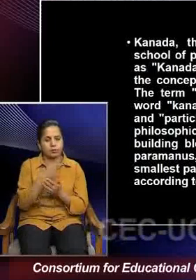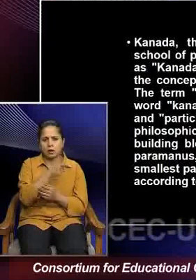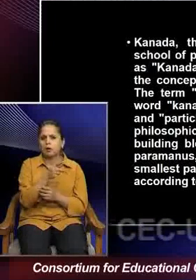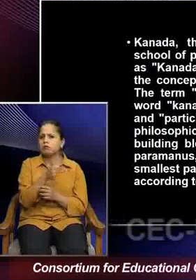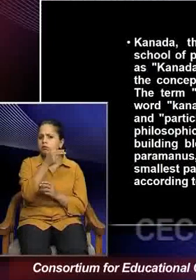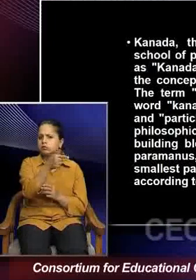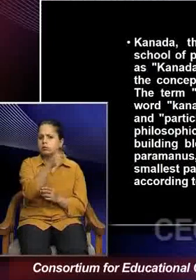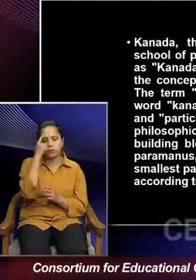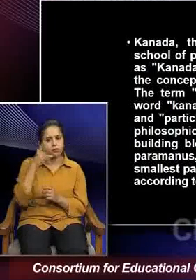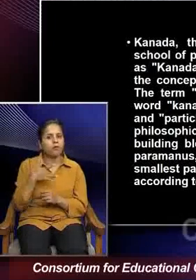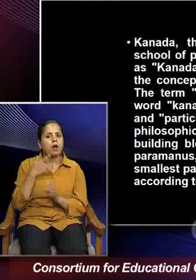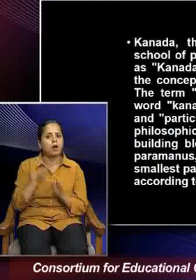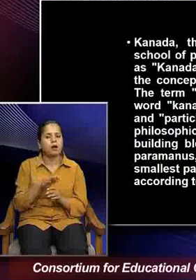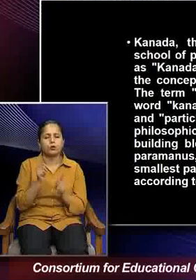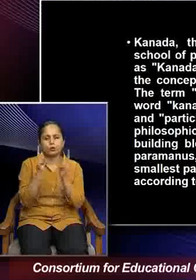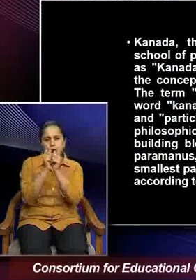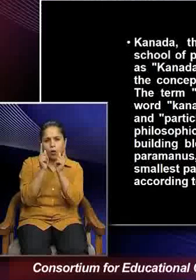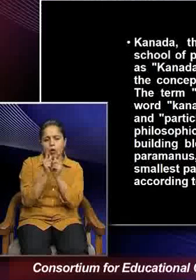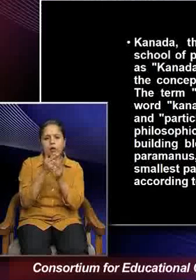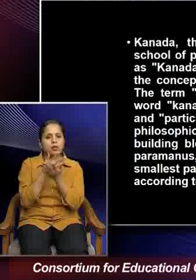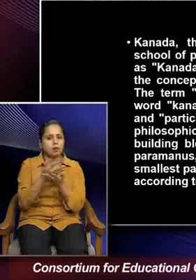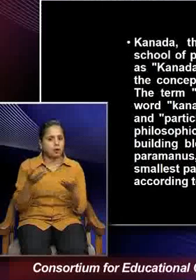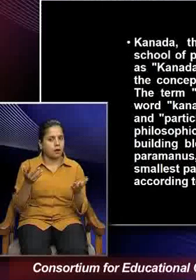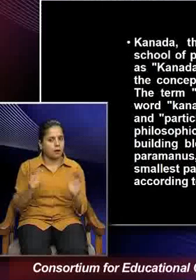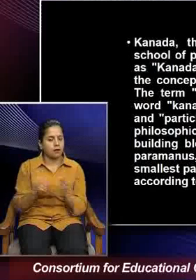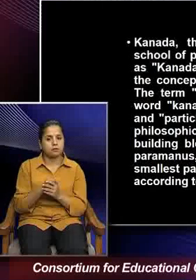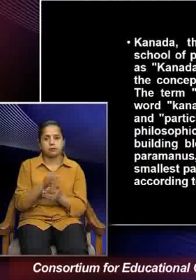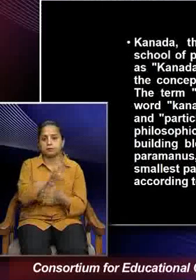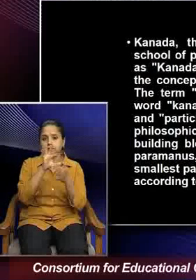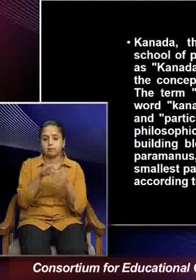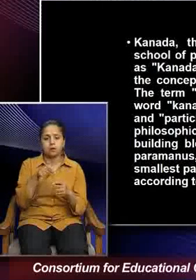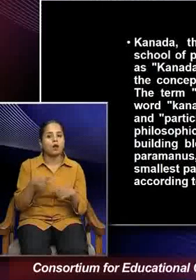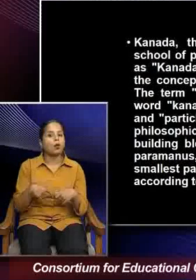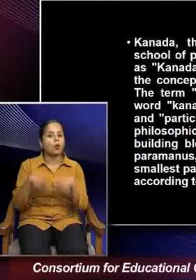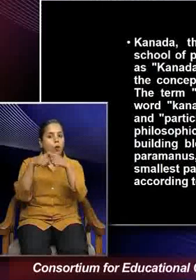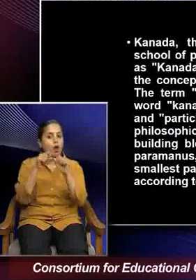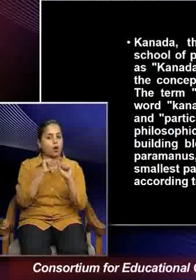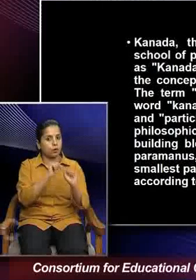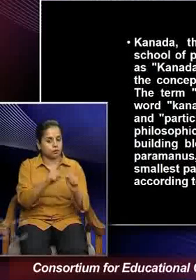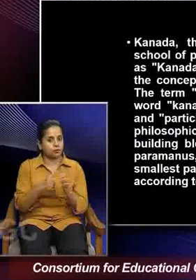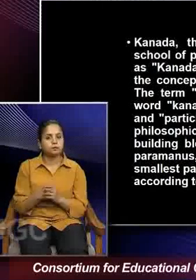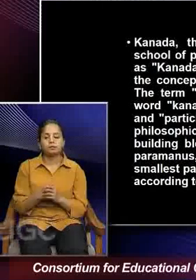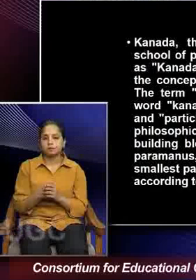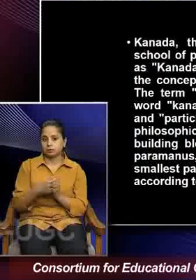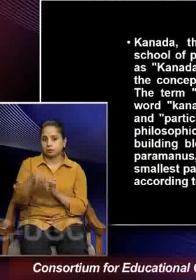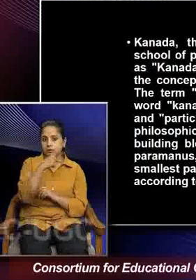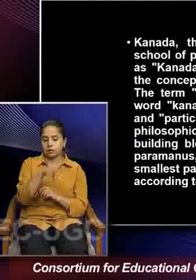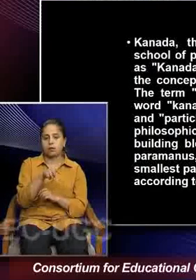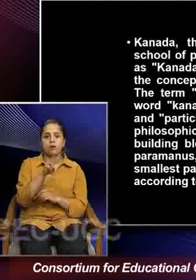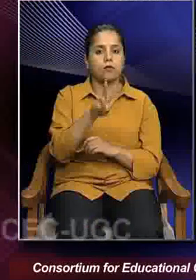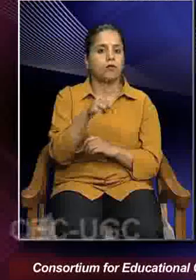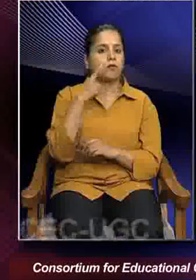considered the smallest particles with particular qualities according to the